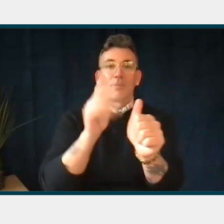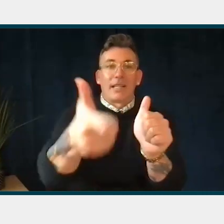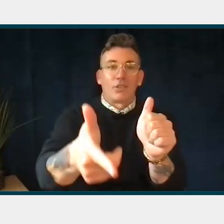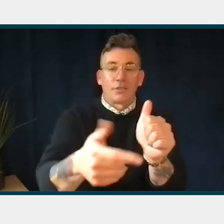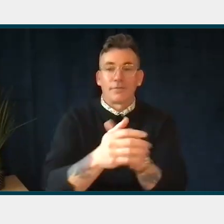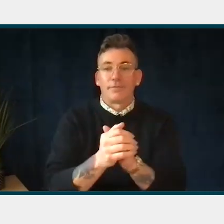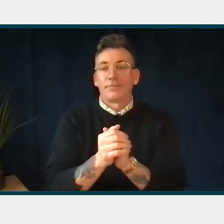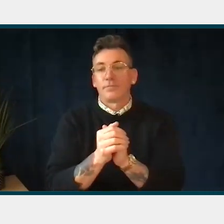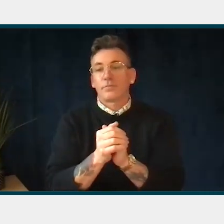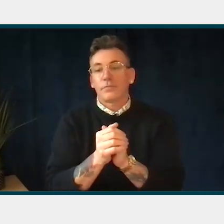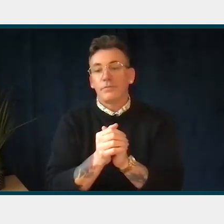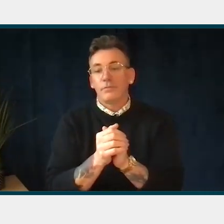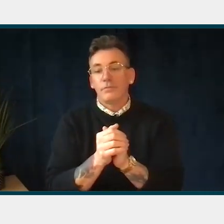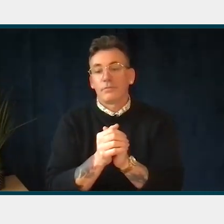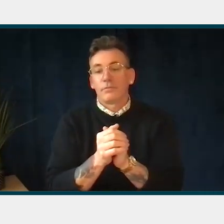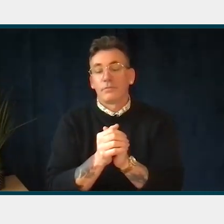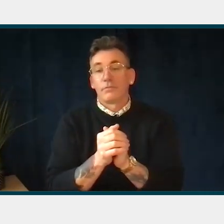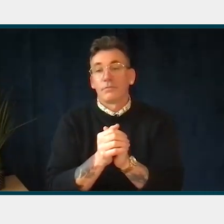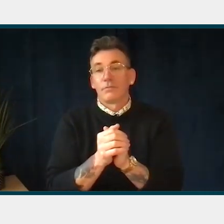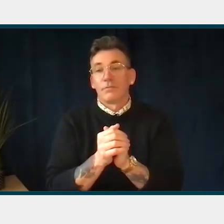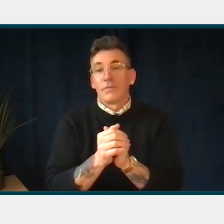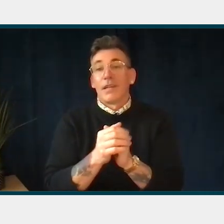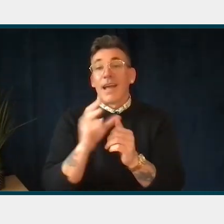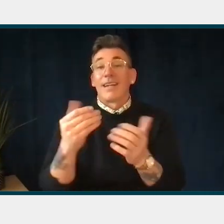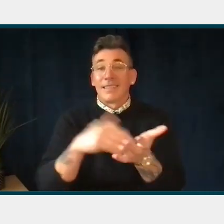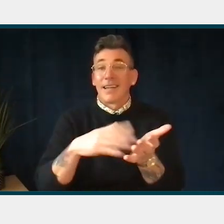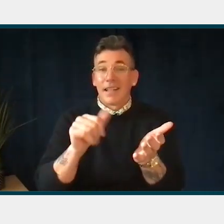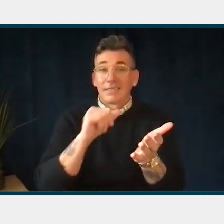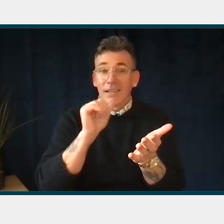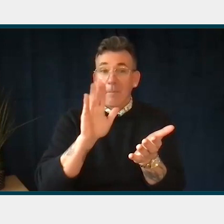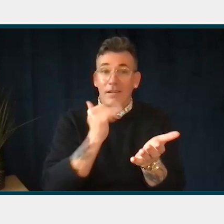we're there as an afterthought that will catch up later.